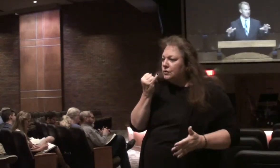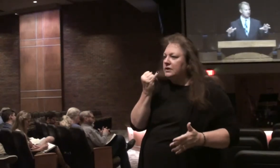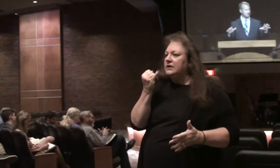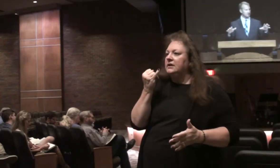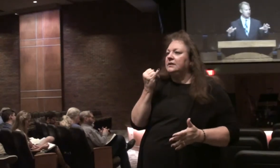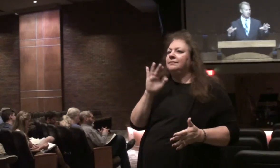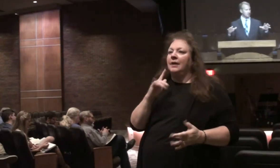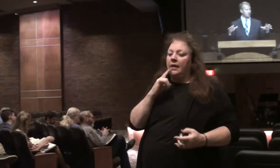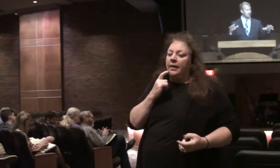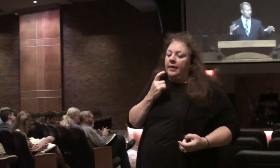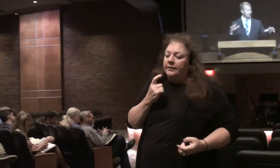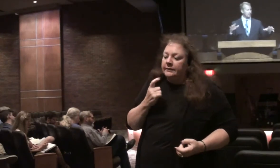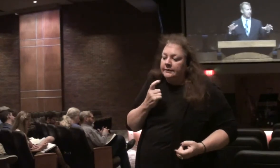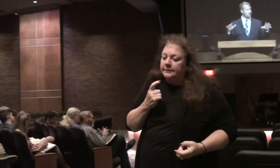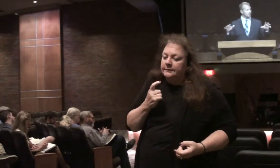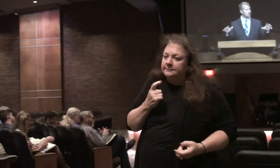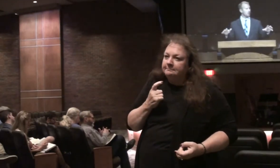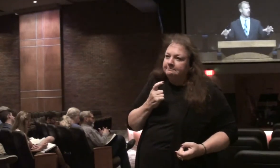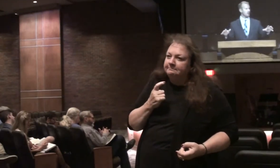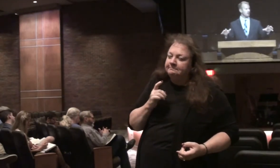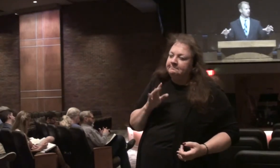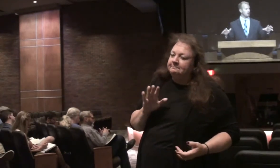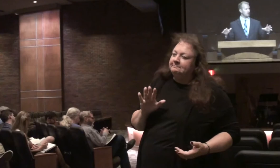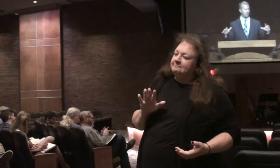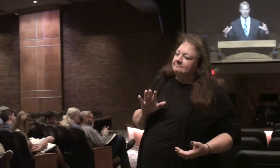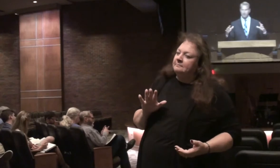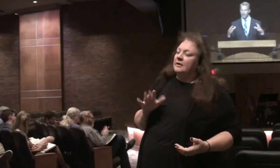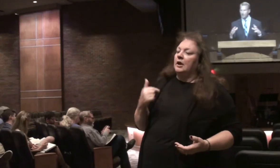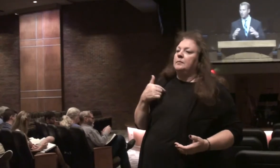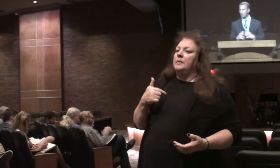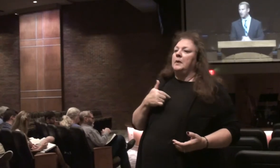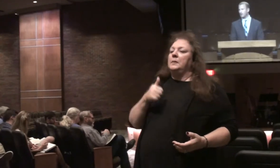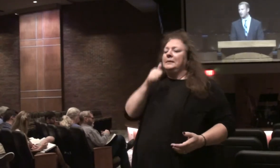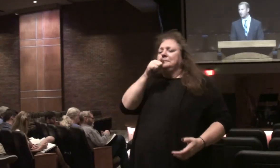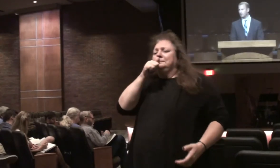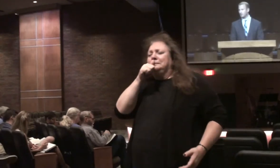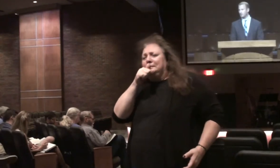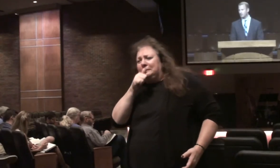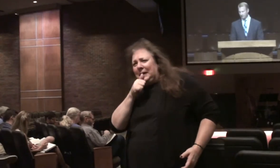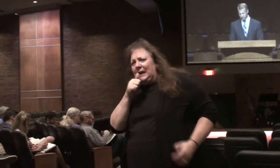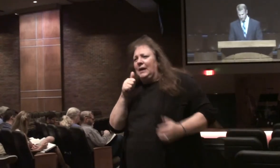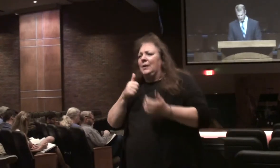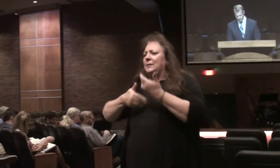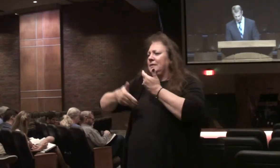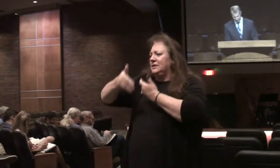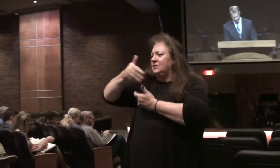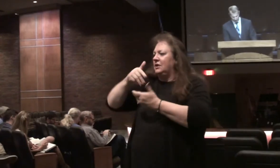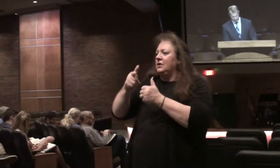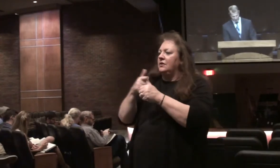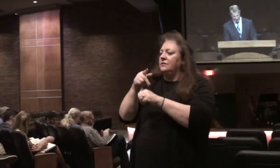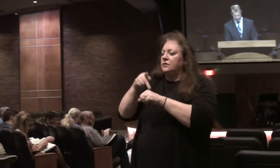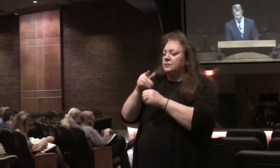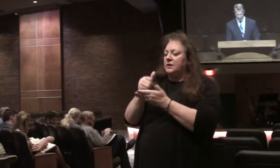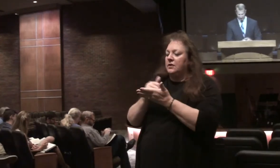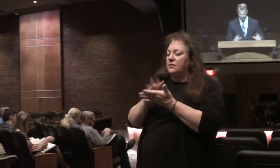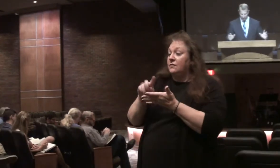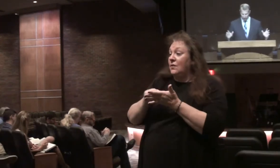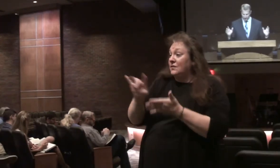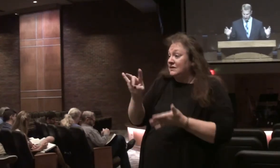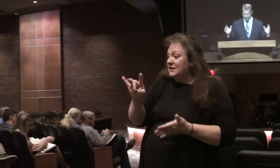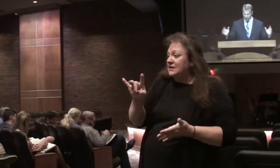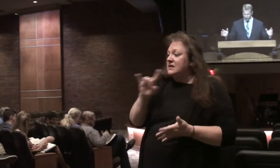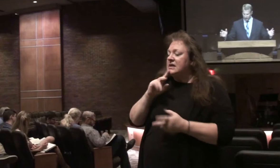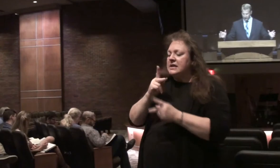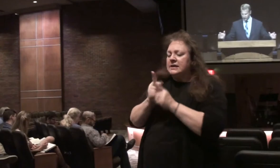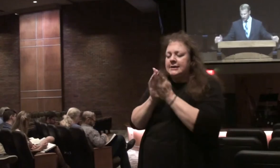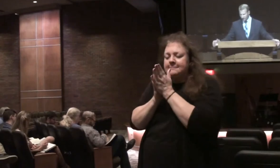sin. You know, put up with it in an unbiblical way. But we bear with one another. 1 Peter chapter 4, verse 8 says, above all,